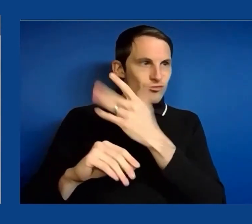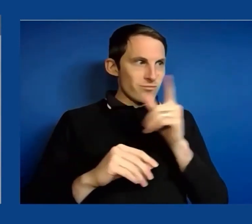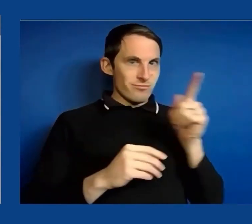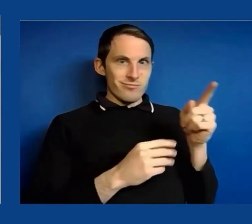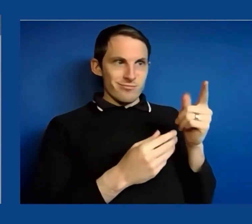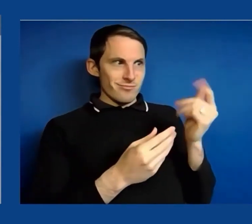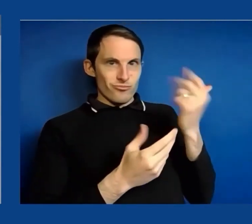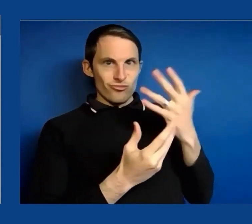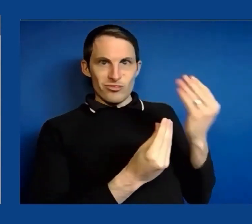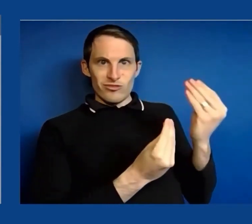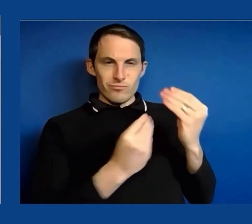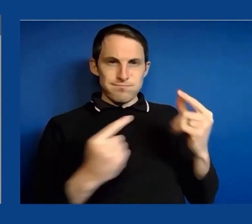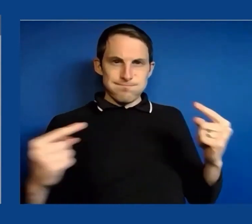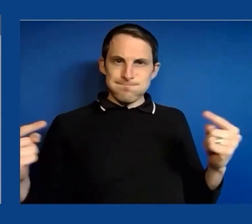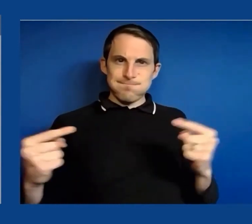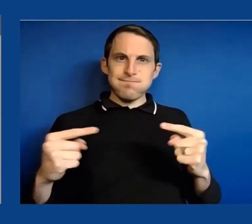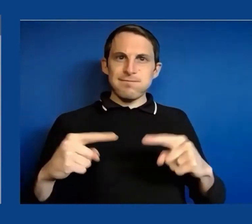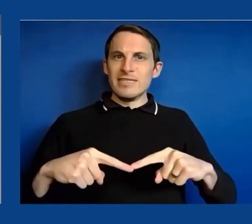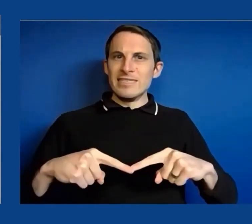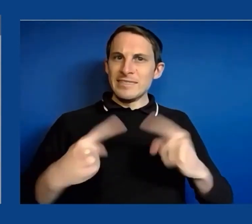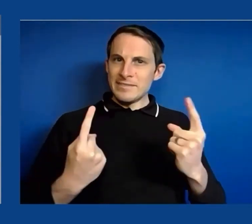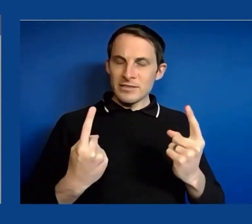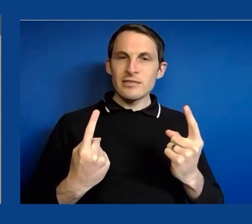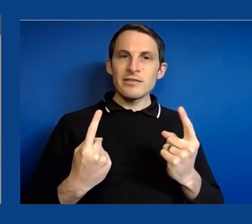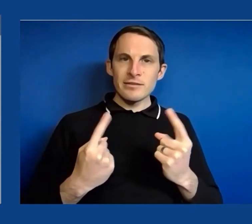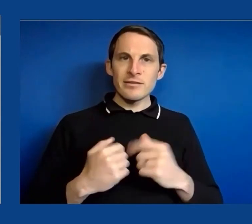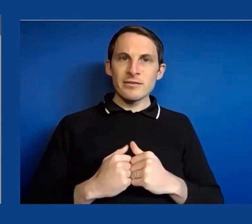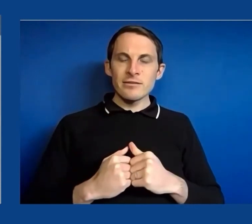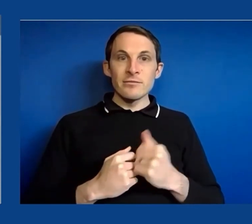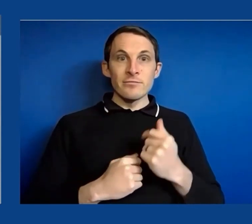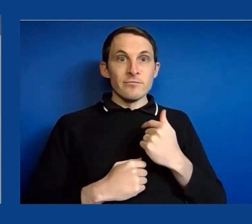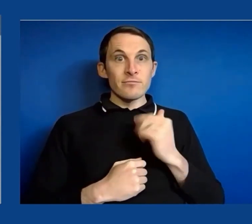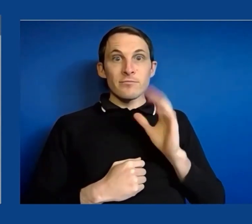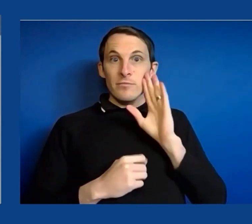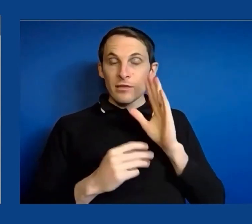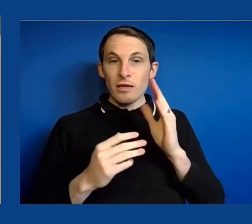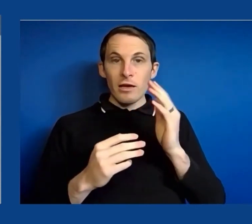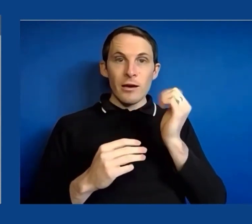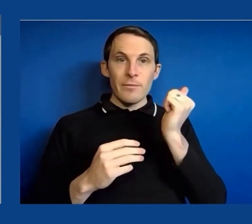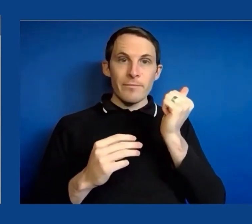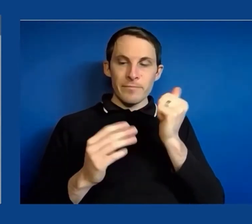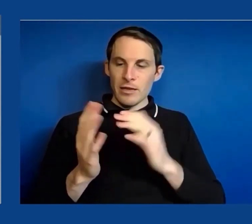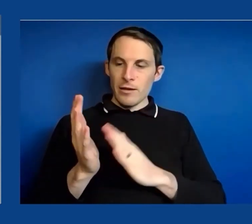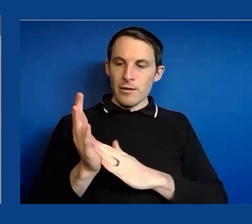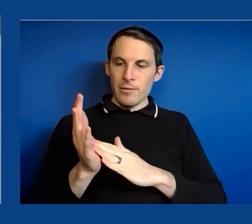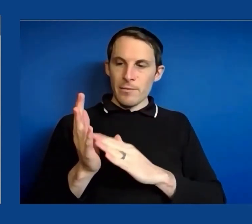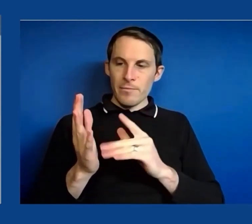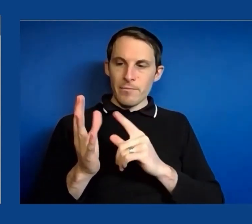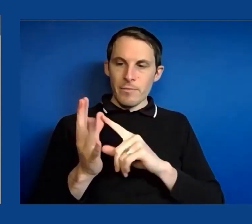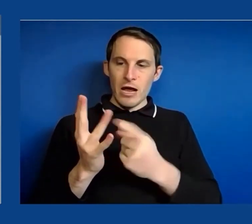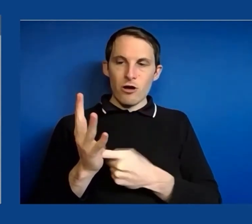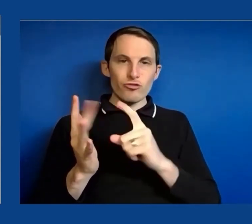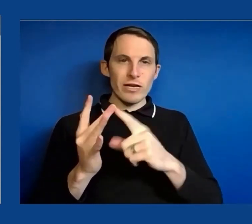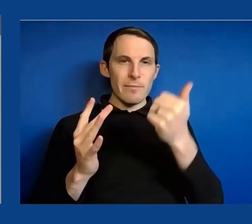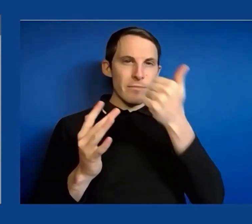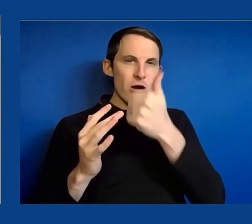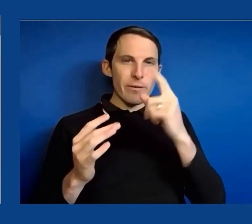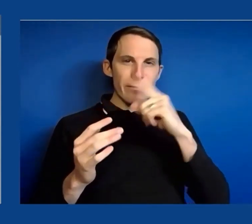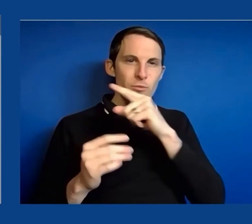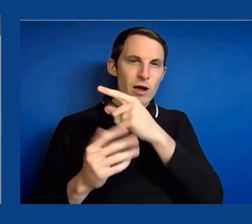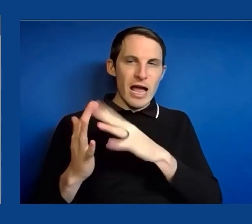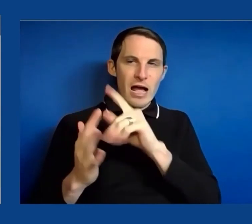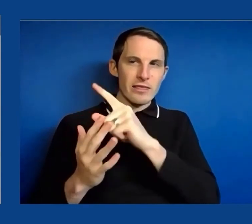objects of the other. And listening to Maori people, thinking about how they told their stories